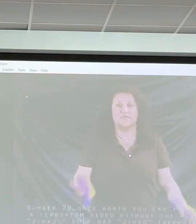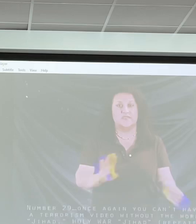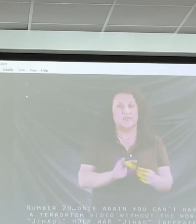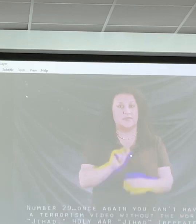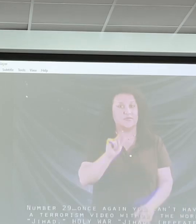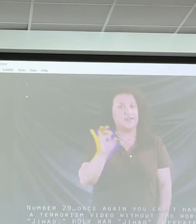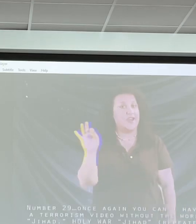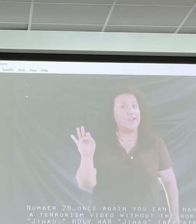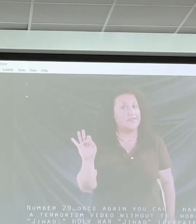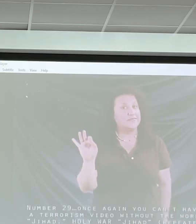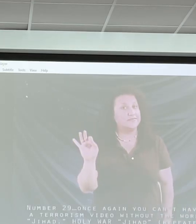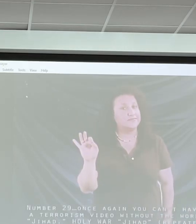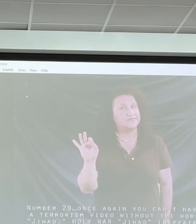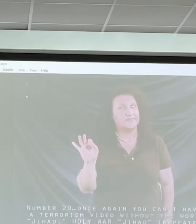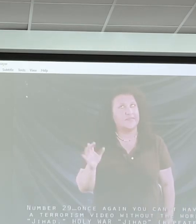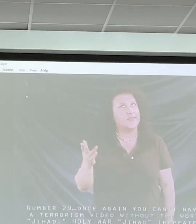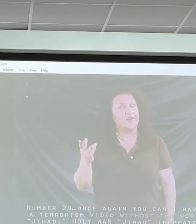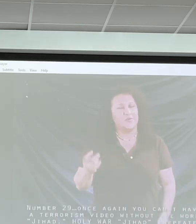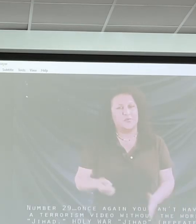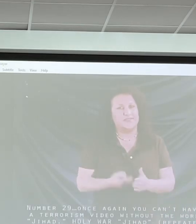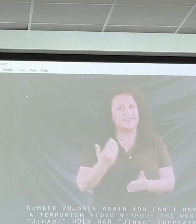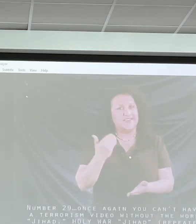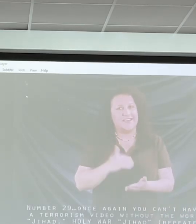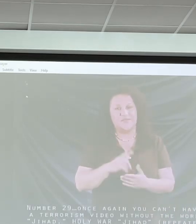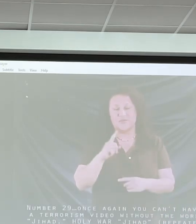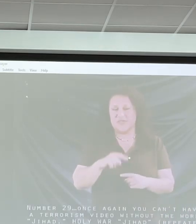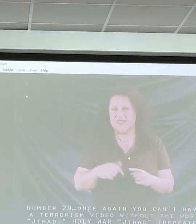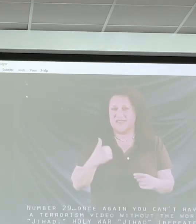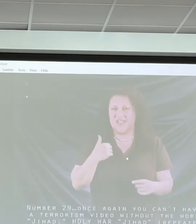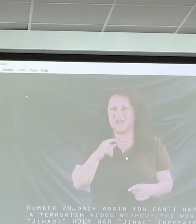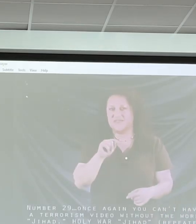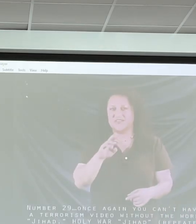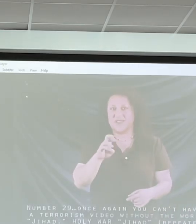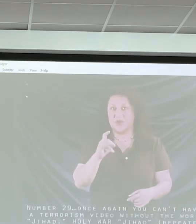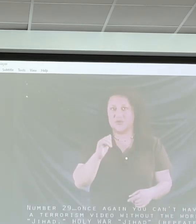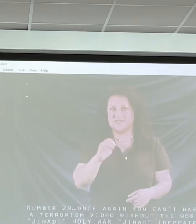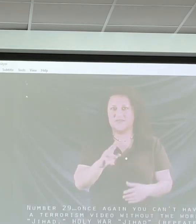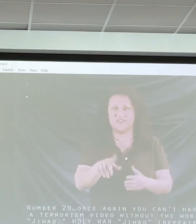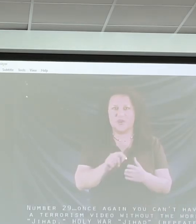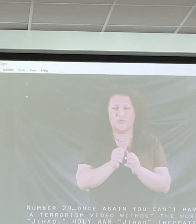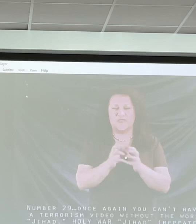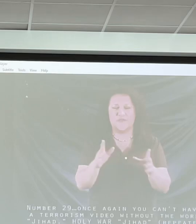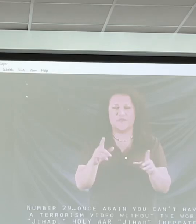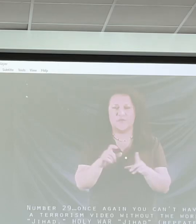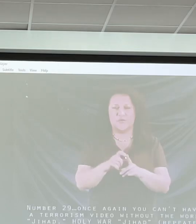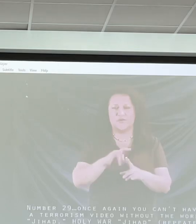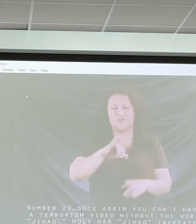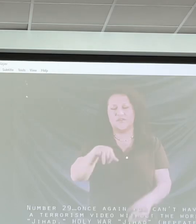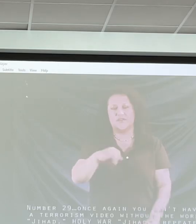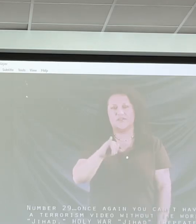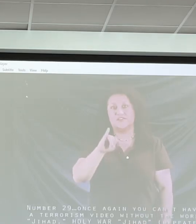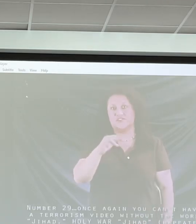Number 29. Once again, you can't have a terrorism video without the word